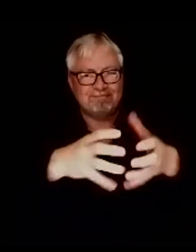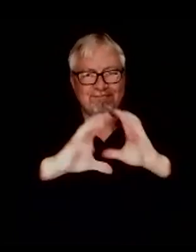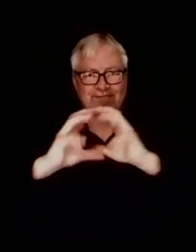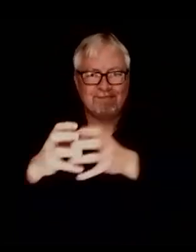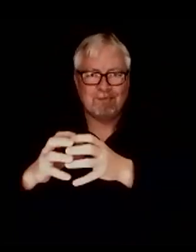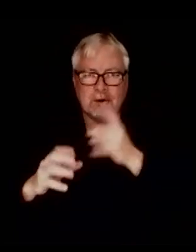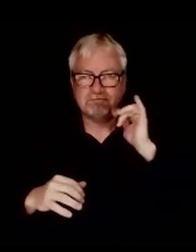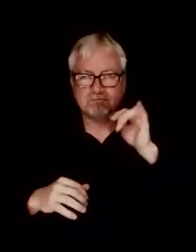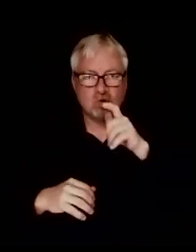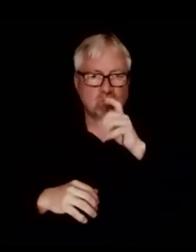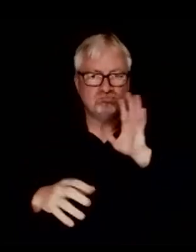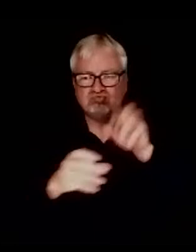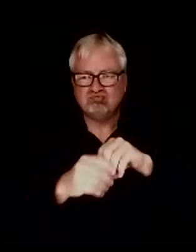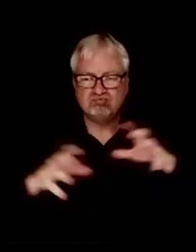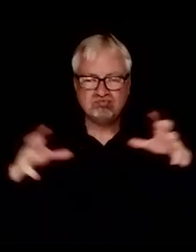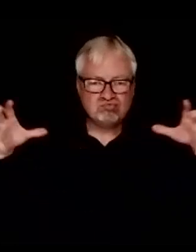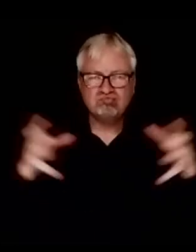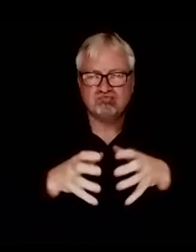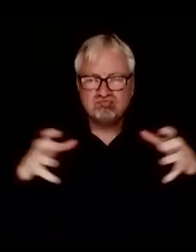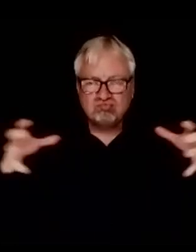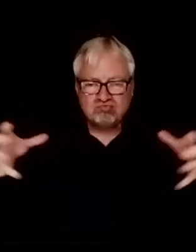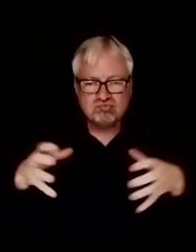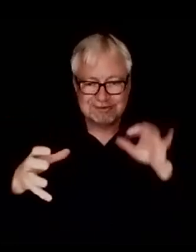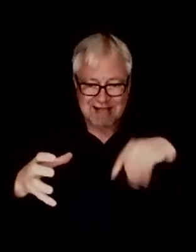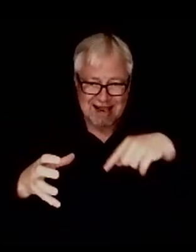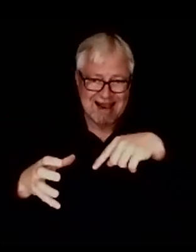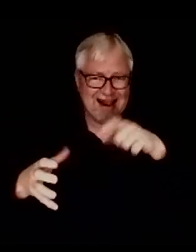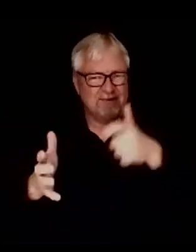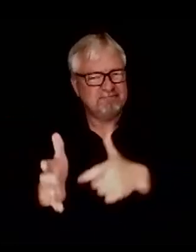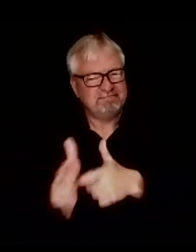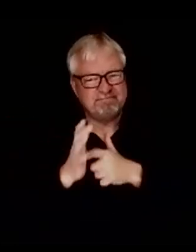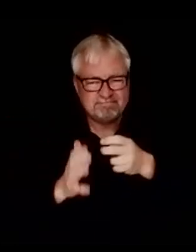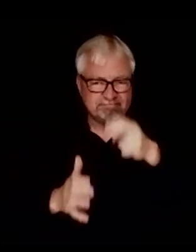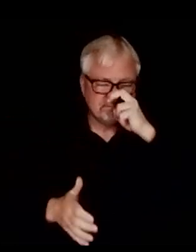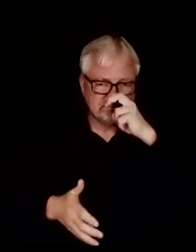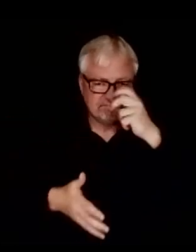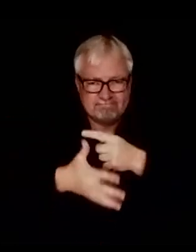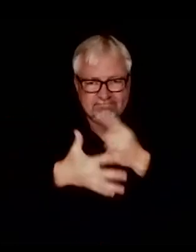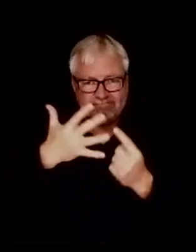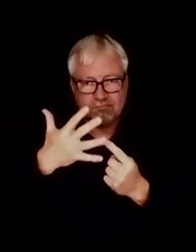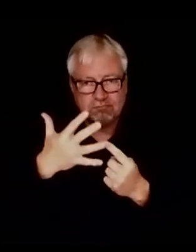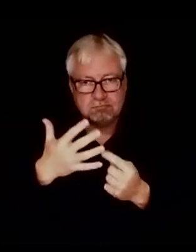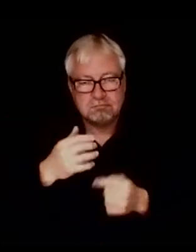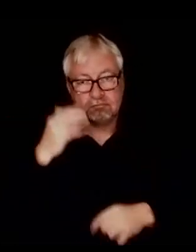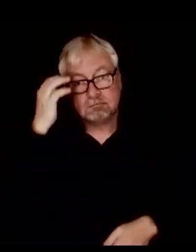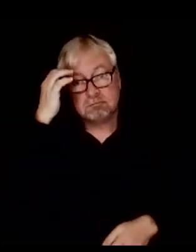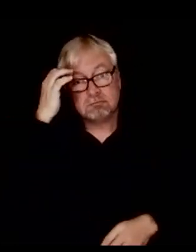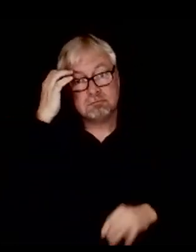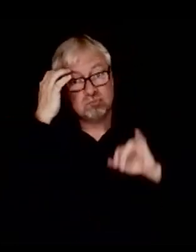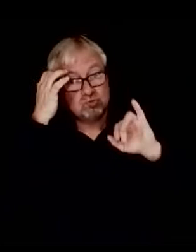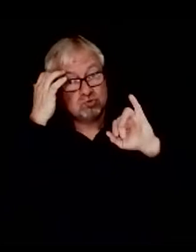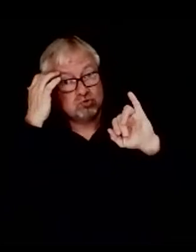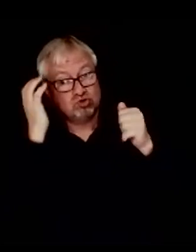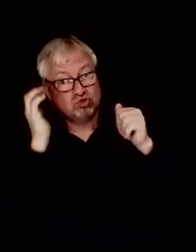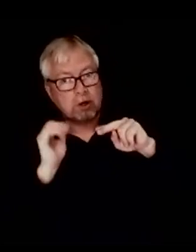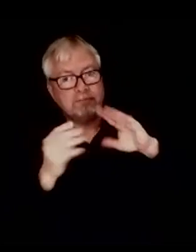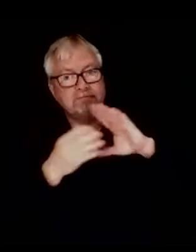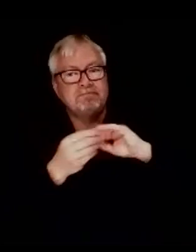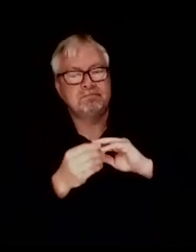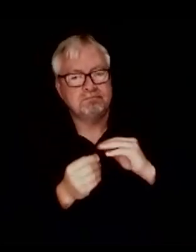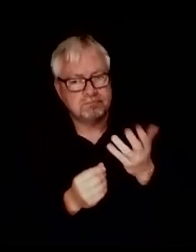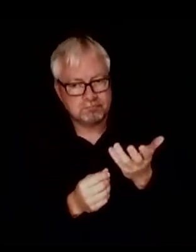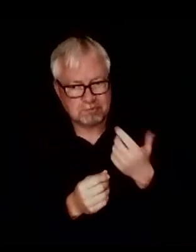But Chris, anything else that you would want to add specific to the sports epi? Yes, I mean, I